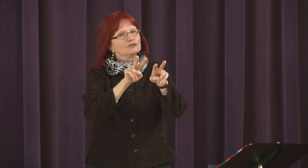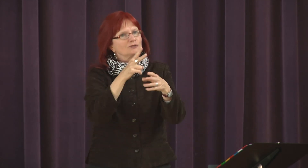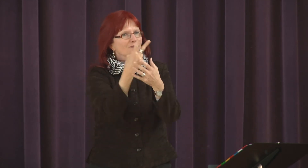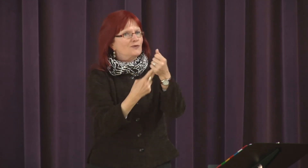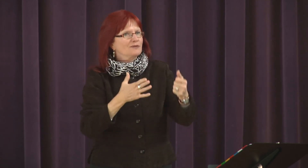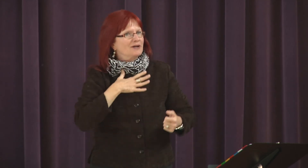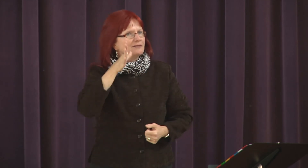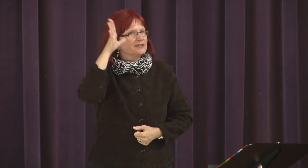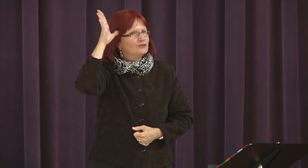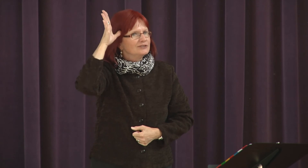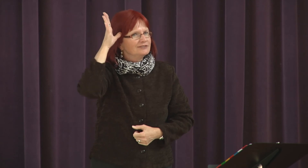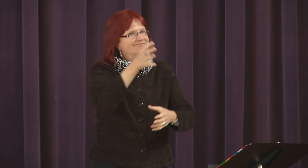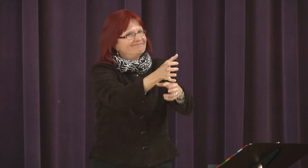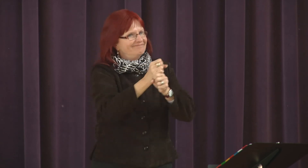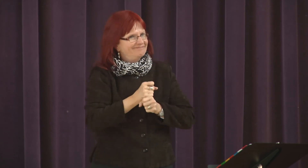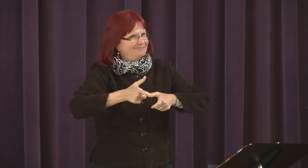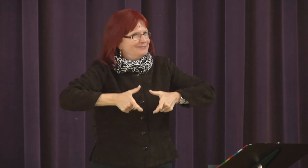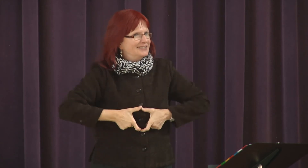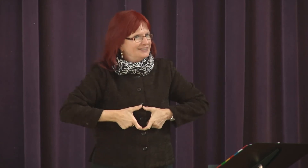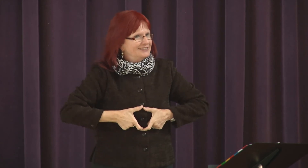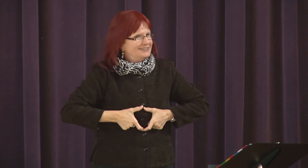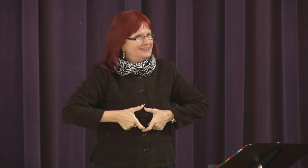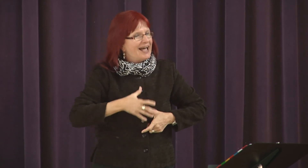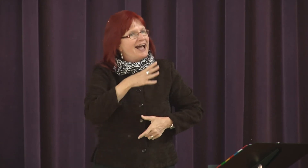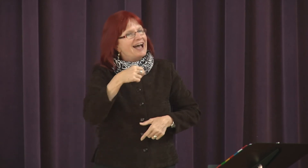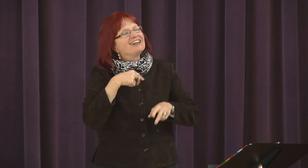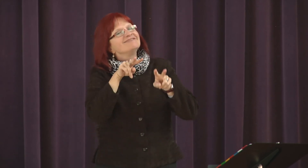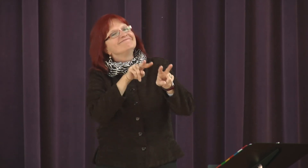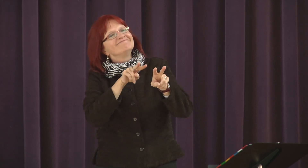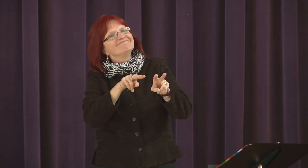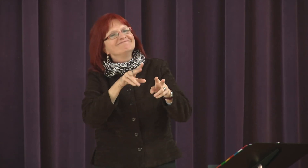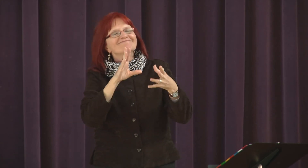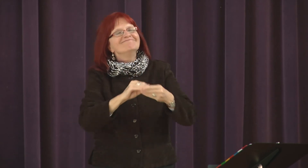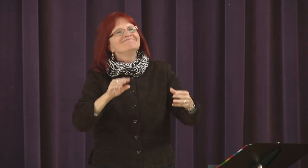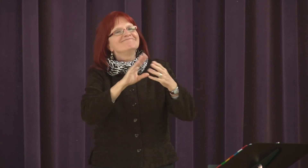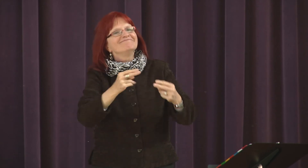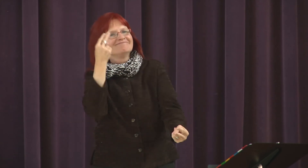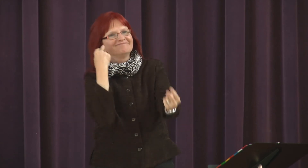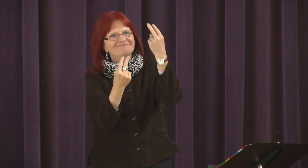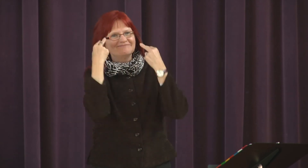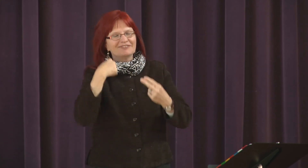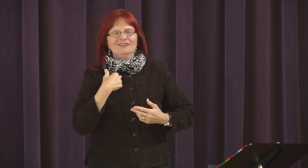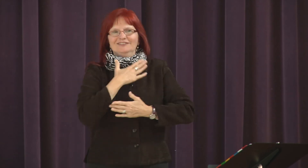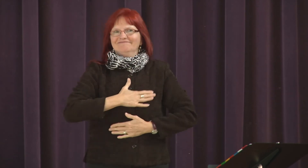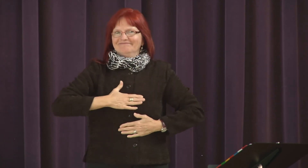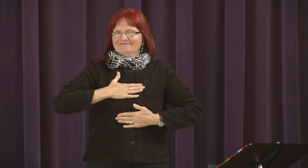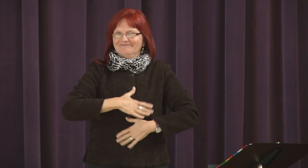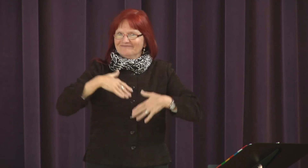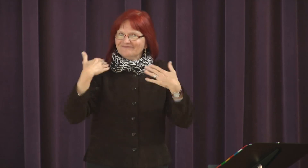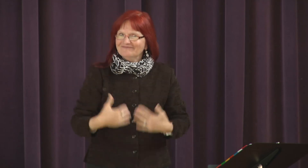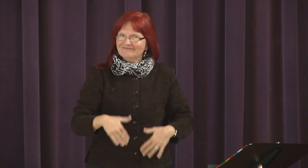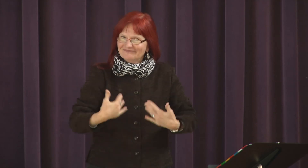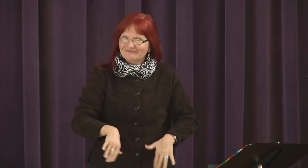there watching both of my parents receive their medallions and watching all of the stories and memories that